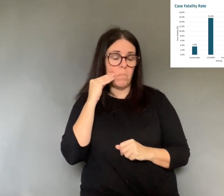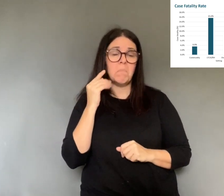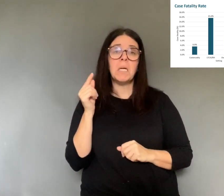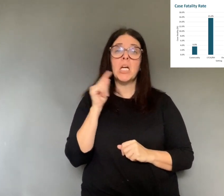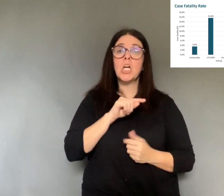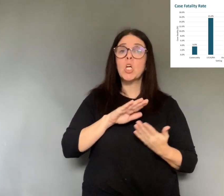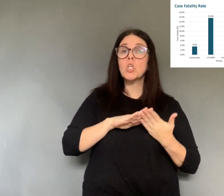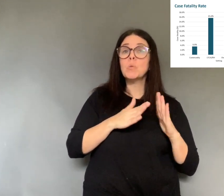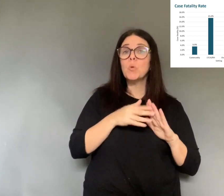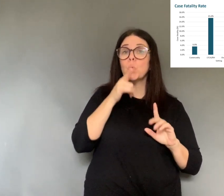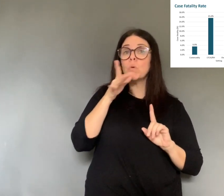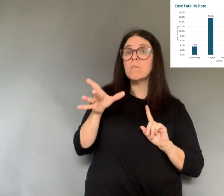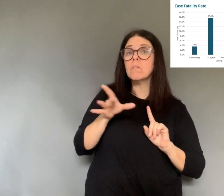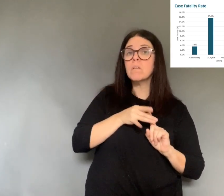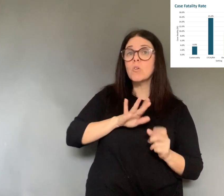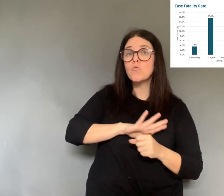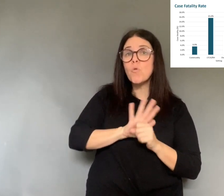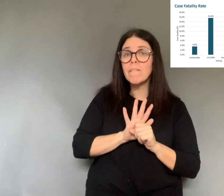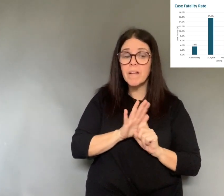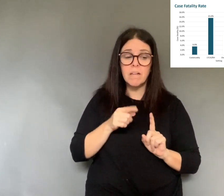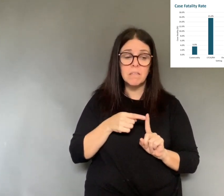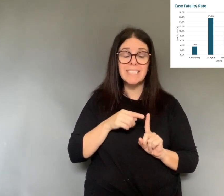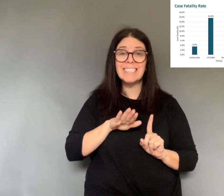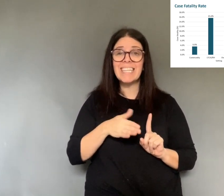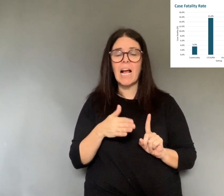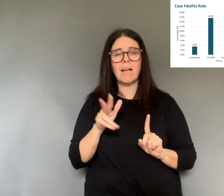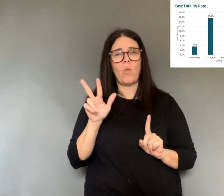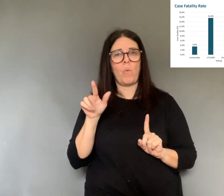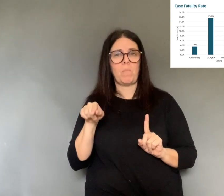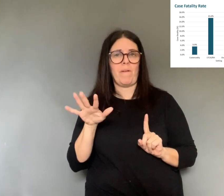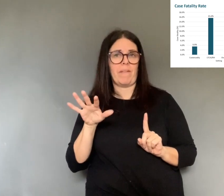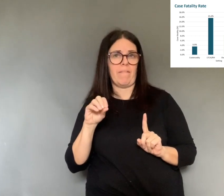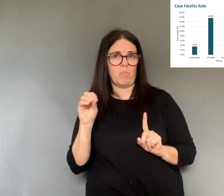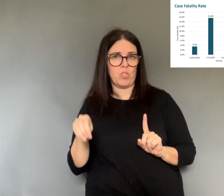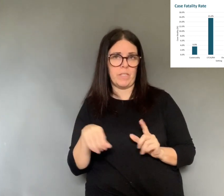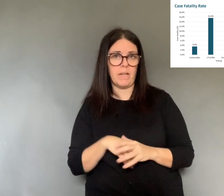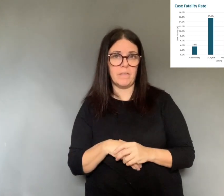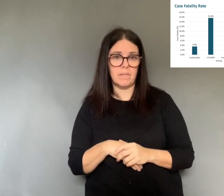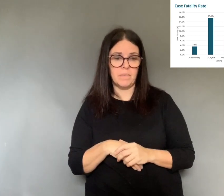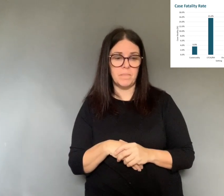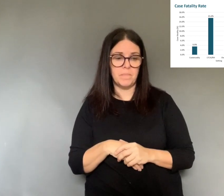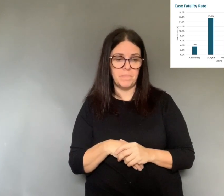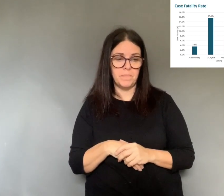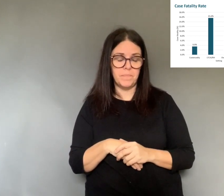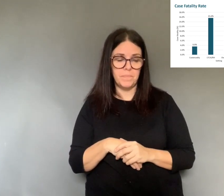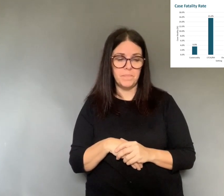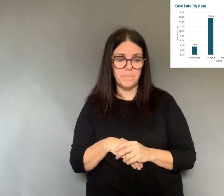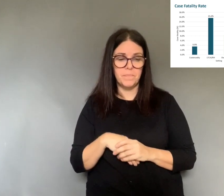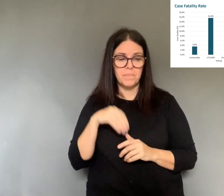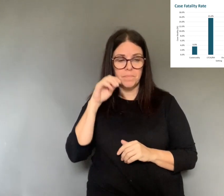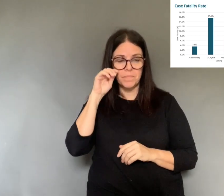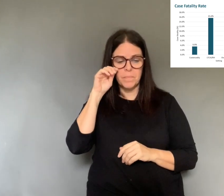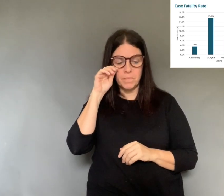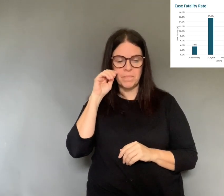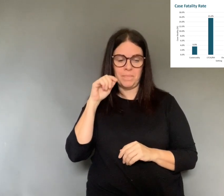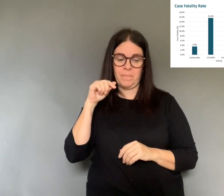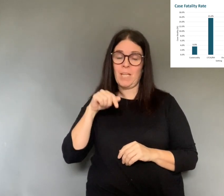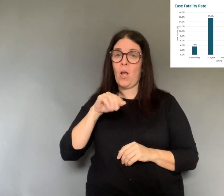is 3.5%, and overall, when we compare Windsor-Essex, where case fatality is 8.5%, compared